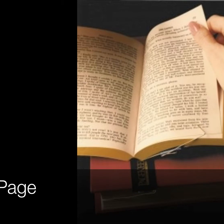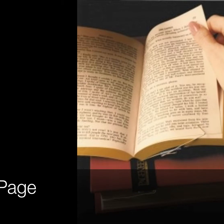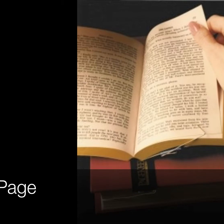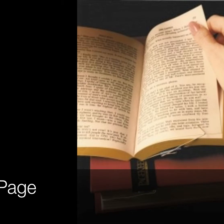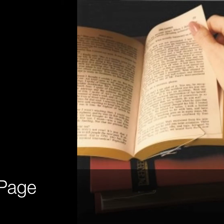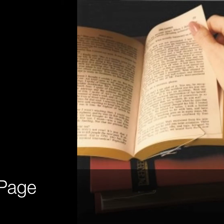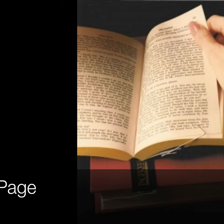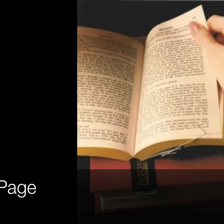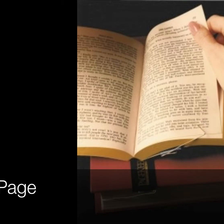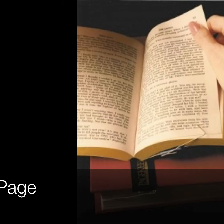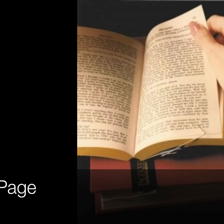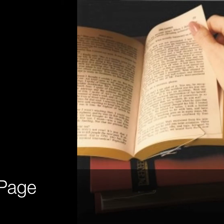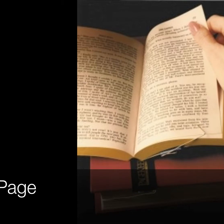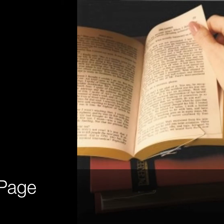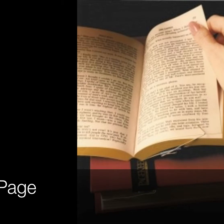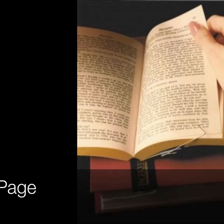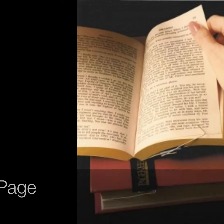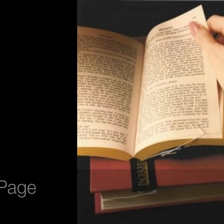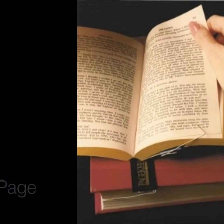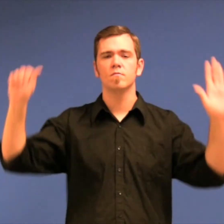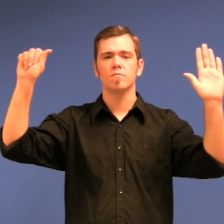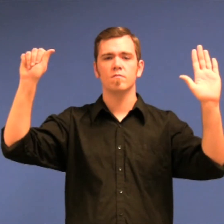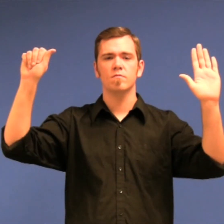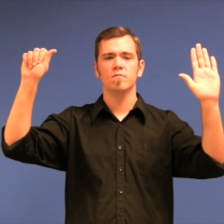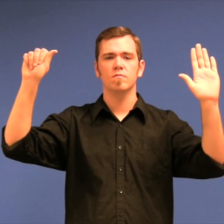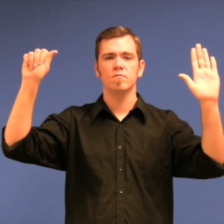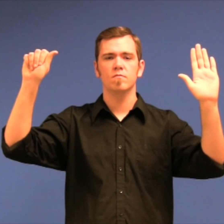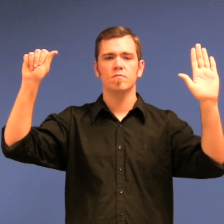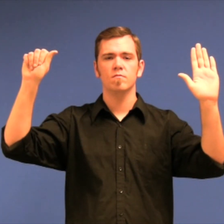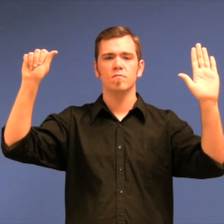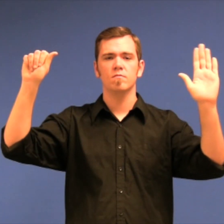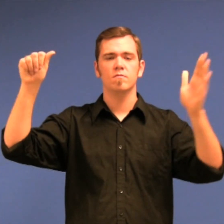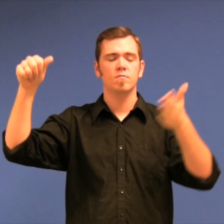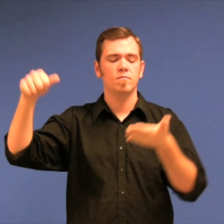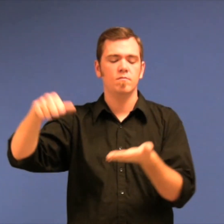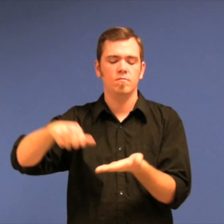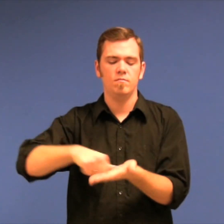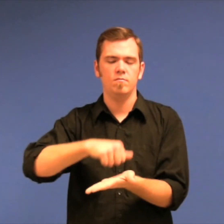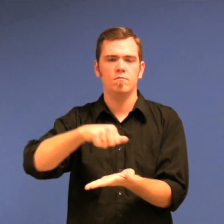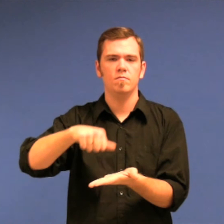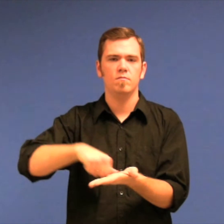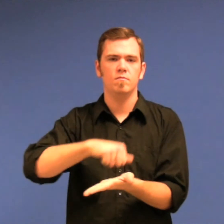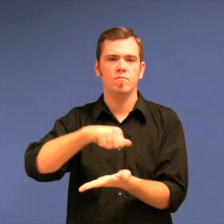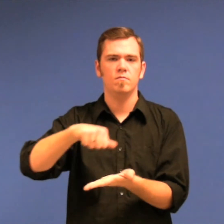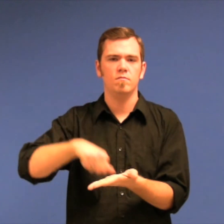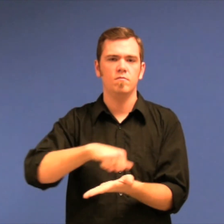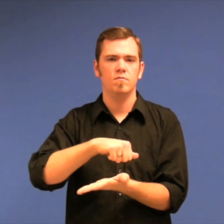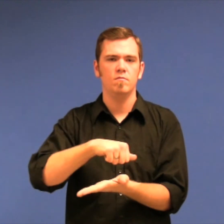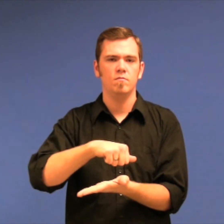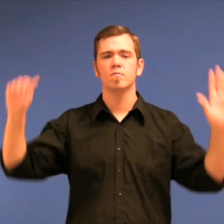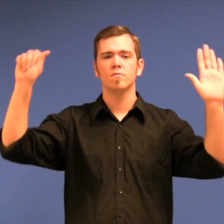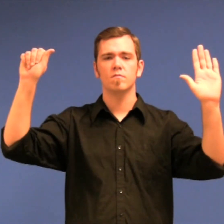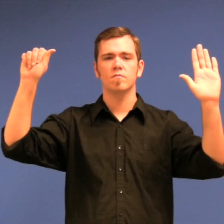All right, now the sign for page is an A hand, and it's page, like you're turning the pages.